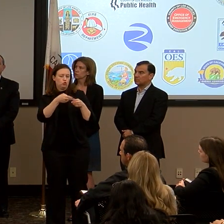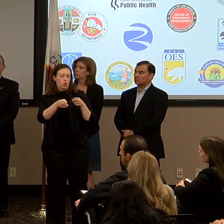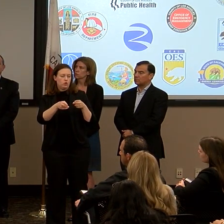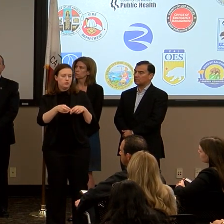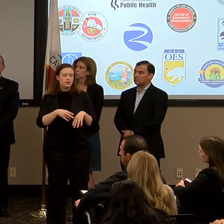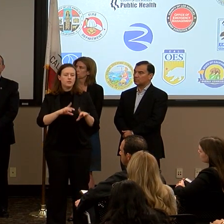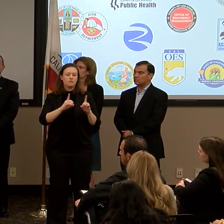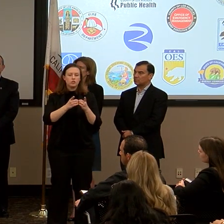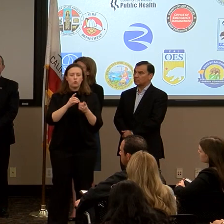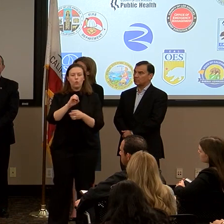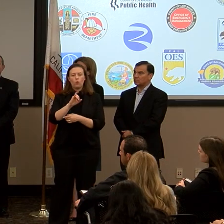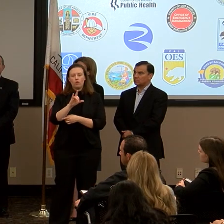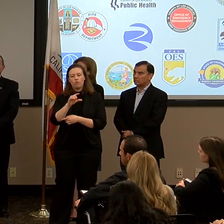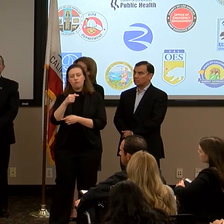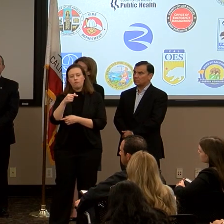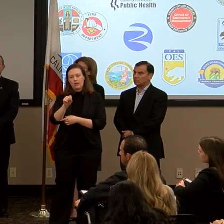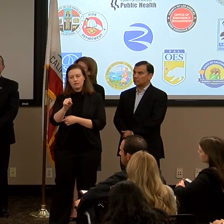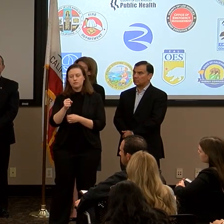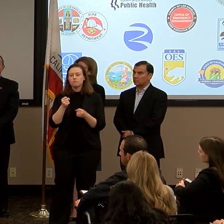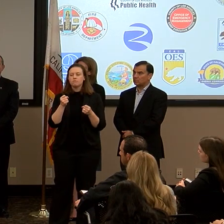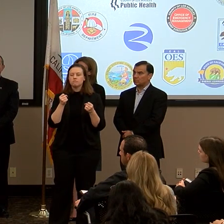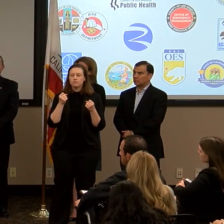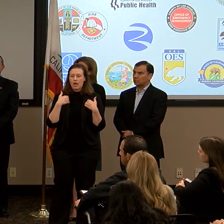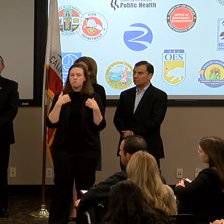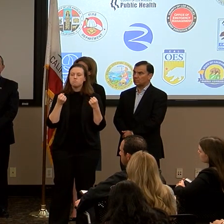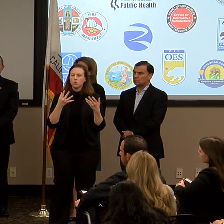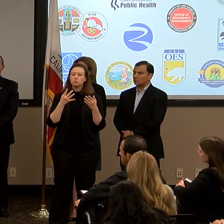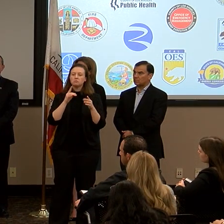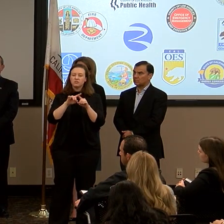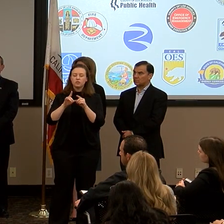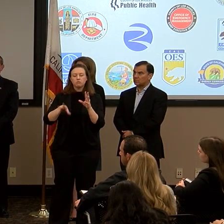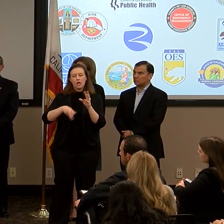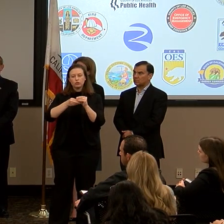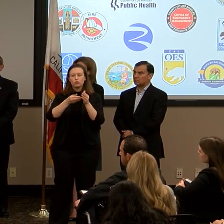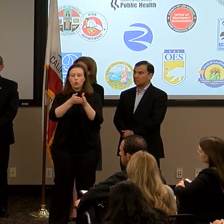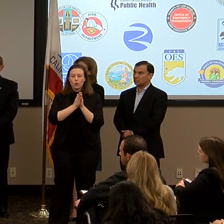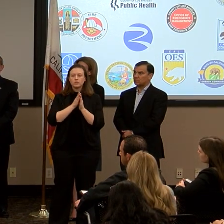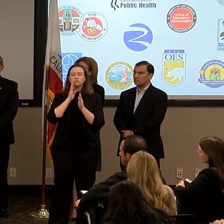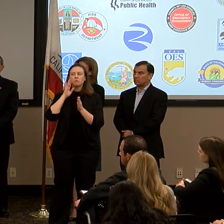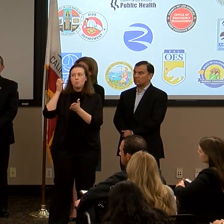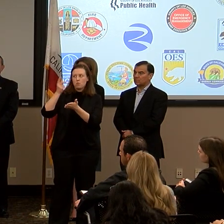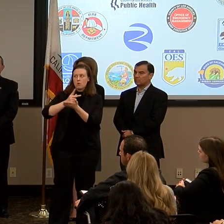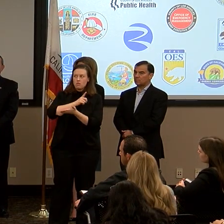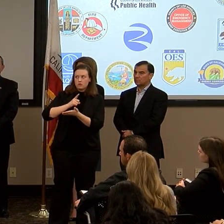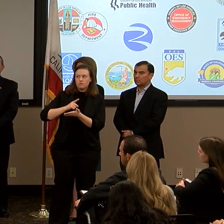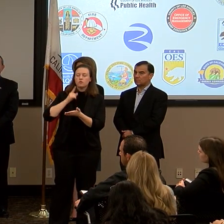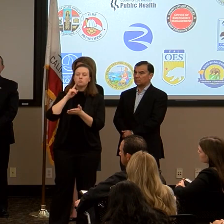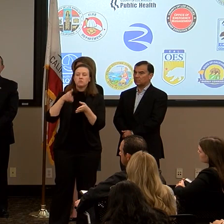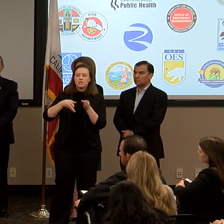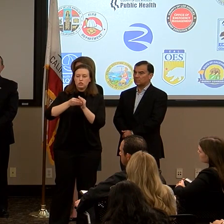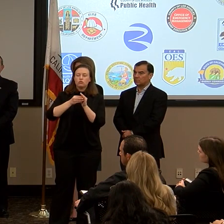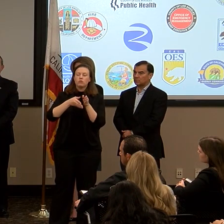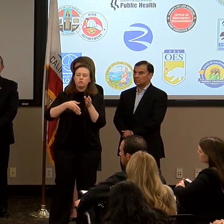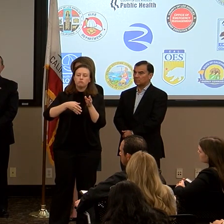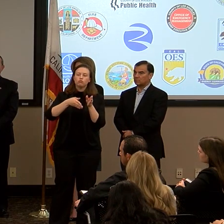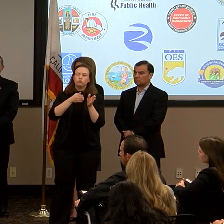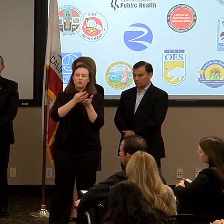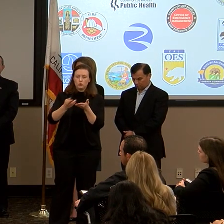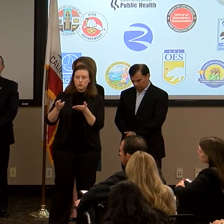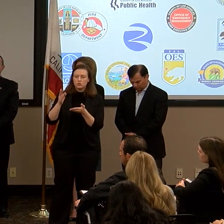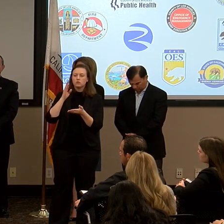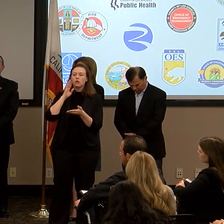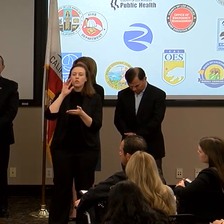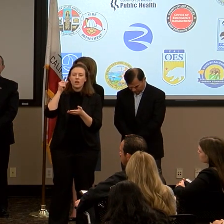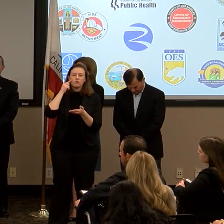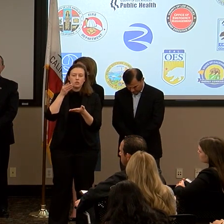the Division of Oil and Gas has had multiple additional requests approved by the legislature for additional resources, and there are additional resources in the